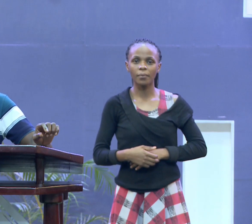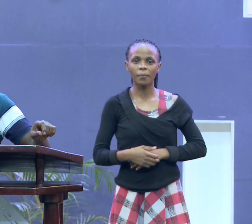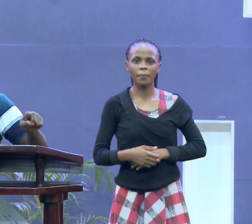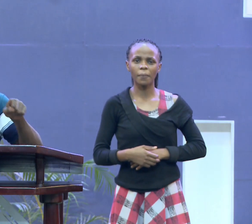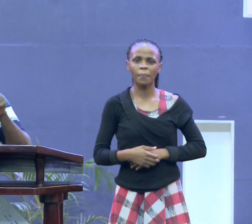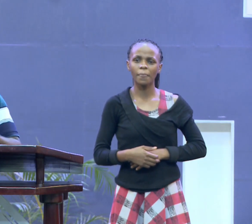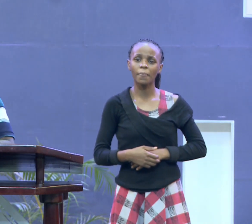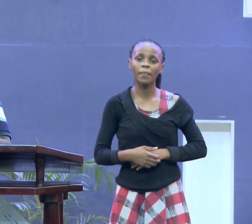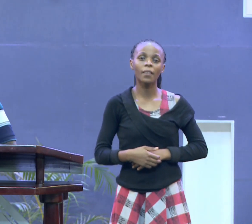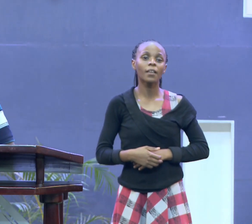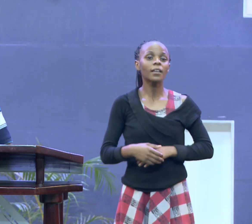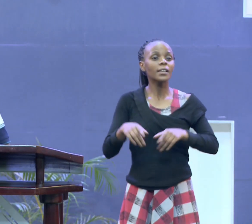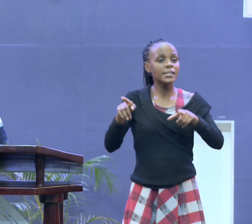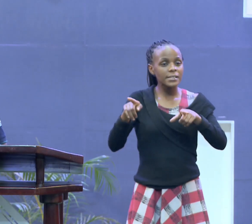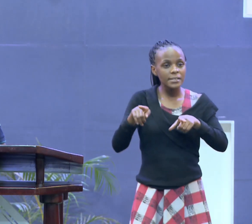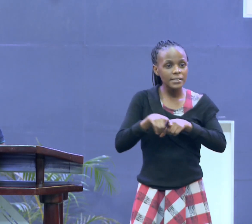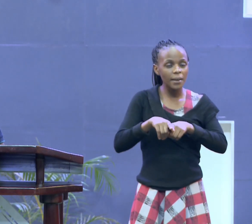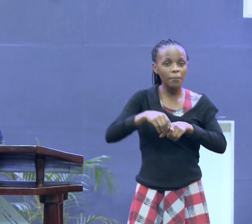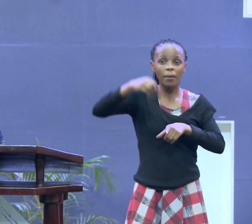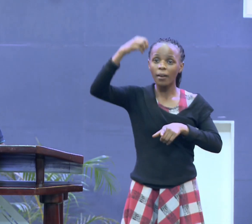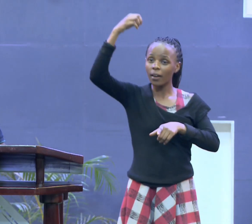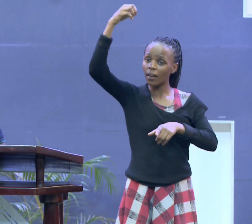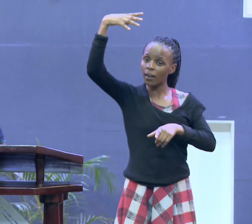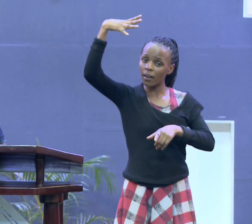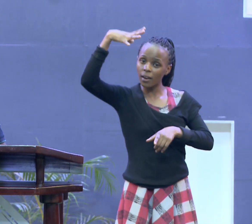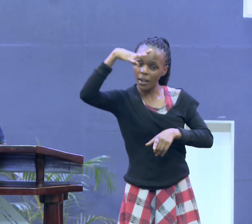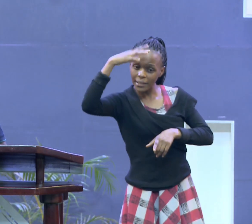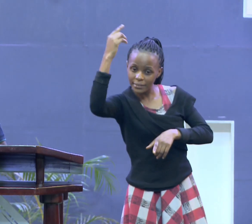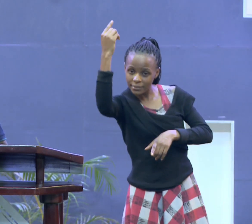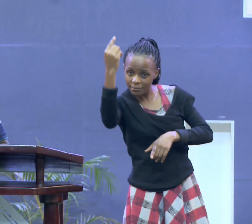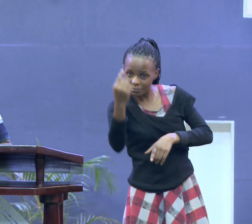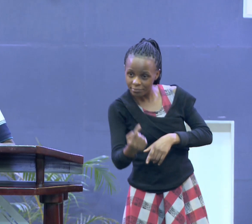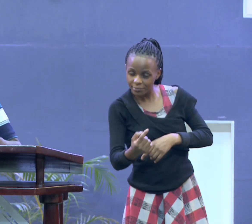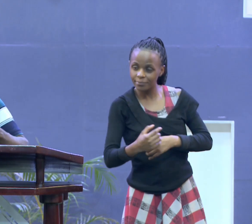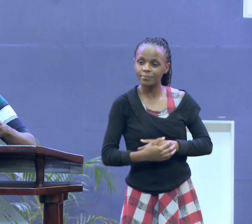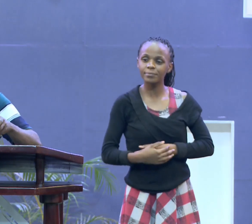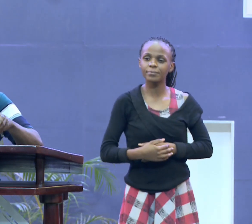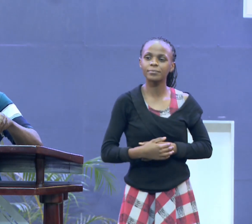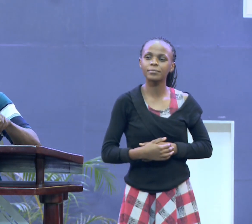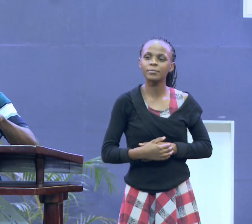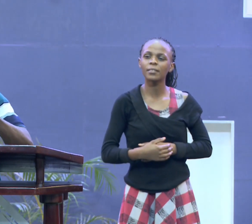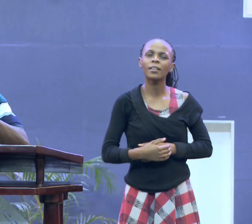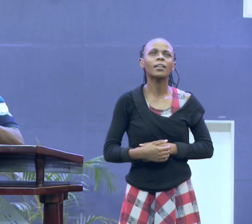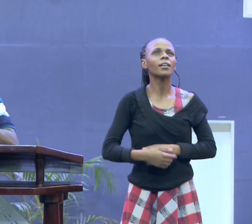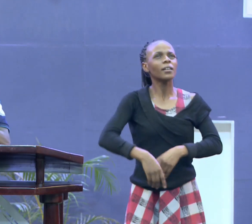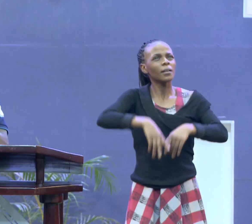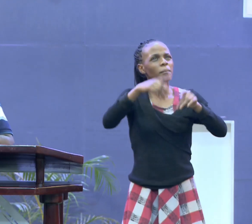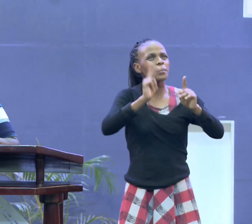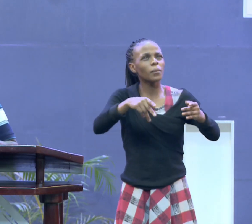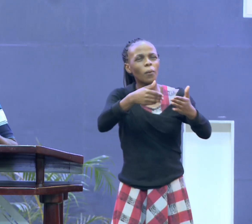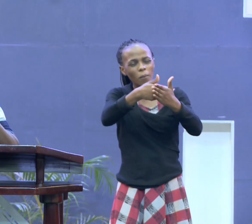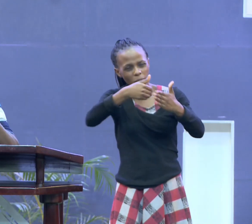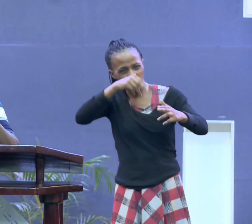light has dawned. Omusana gwabakira. Abantu abali batula mu